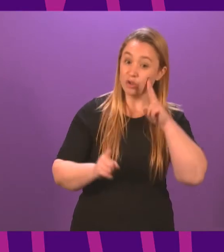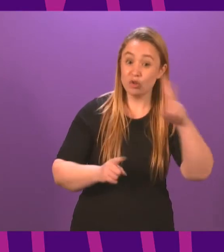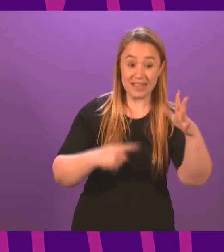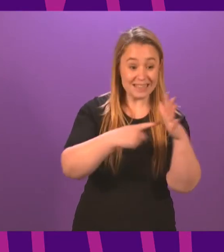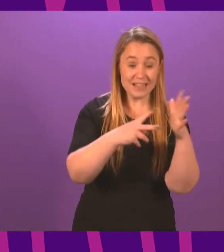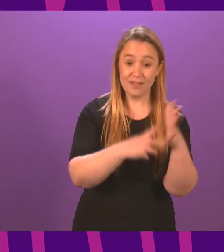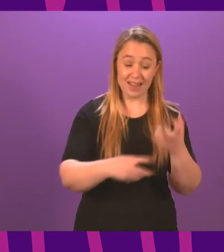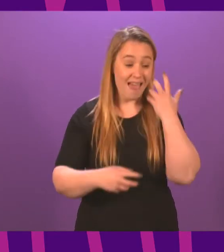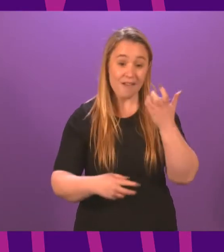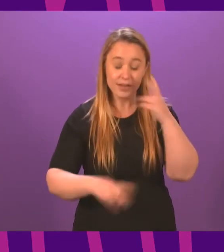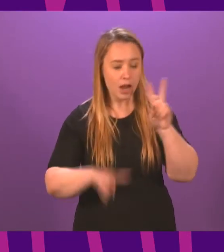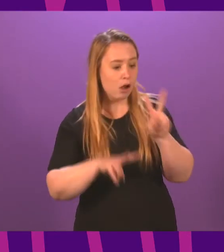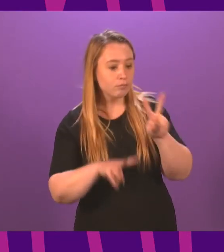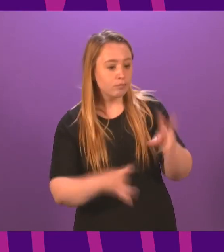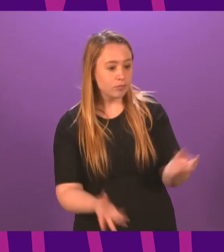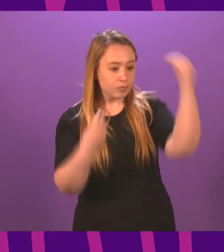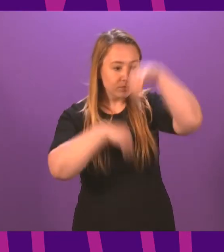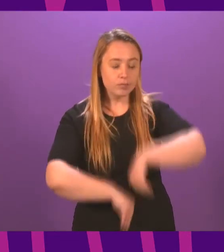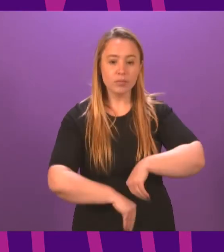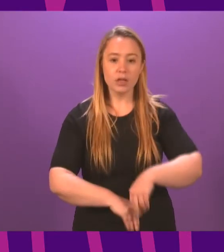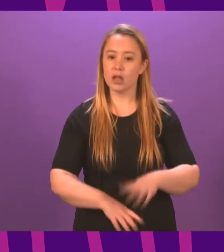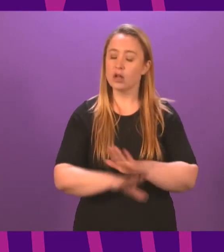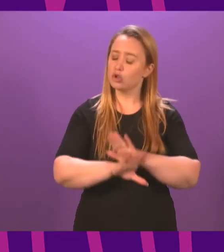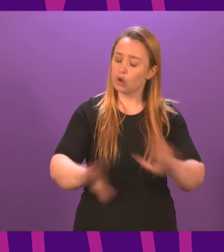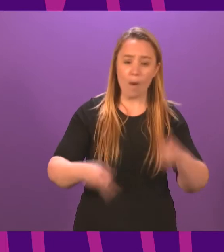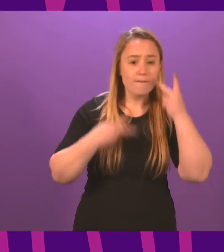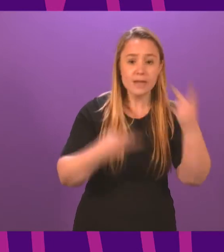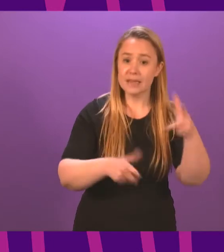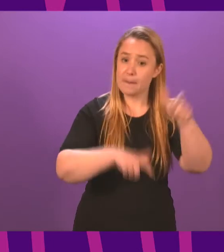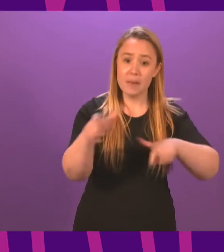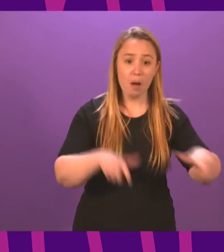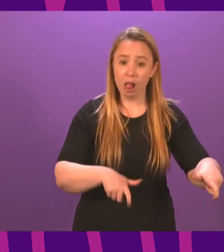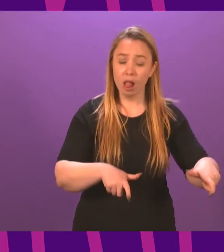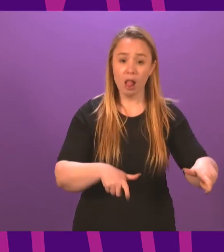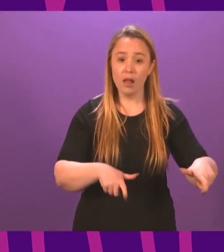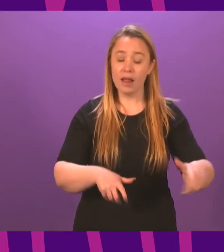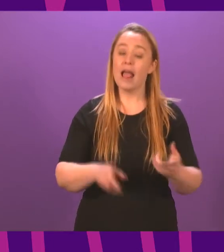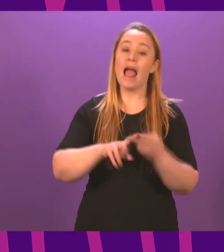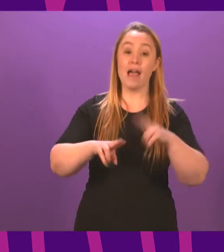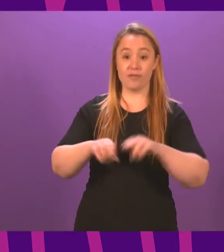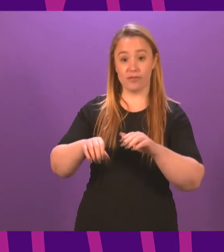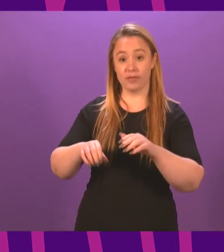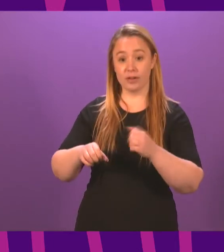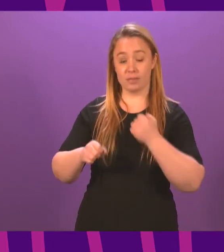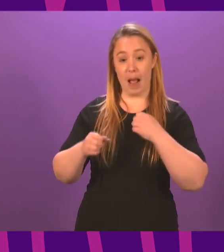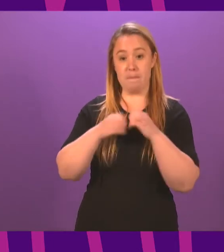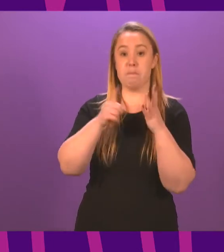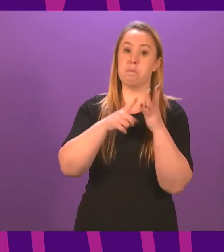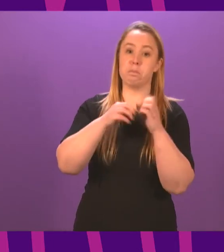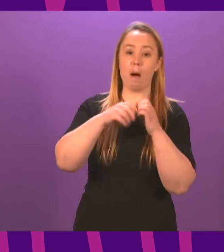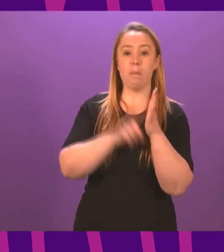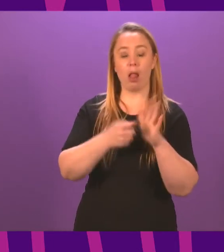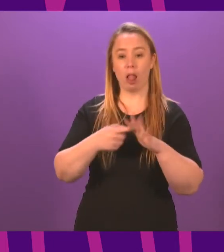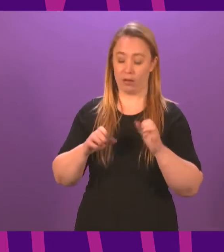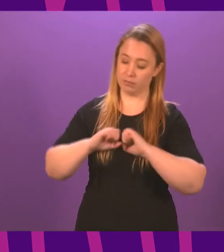day. Start to listen, stop visiting people who are not in your bubble. This is not a game, it's real life, and it's our